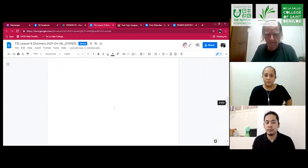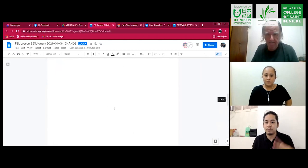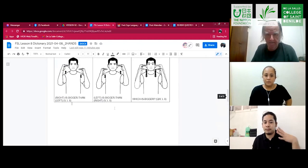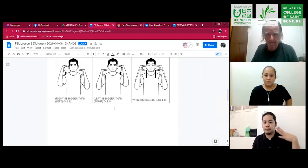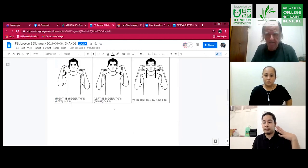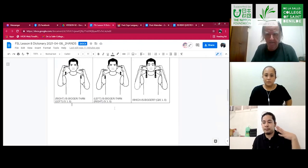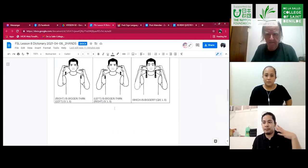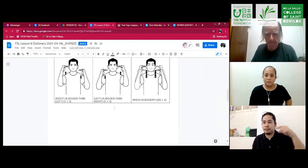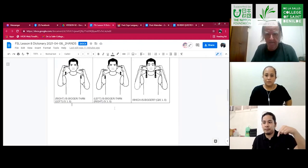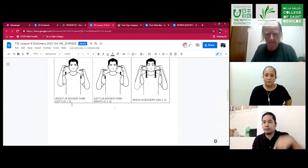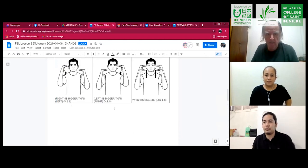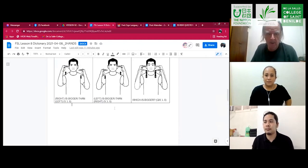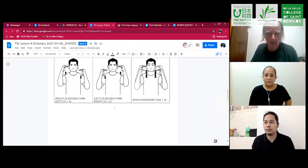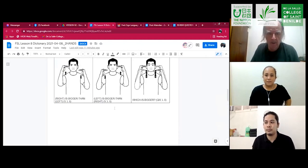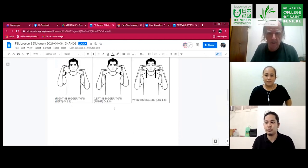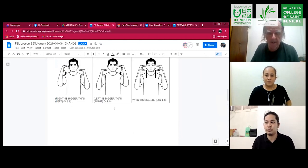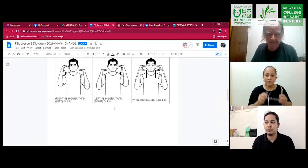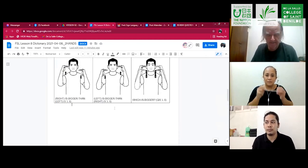Never mind. Okay, This is Shaq.